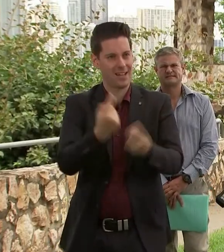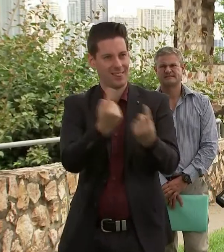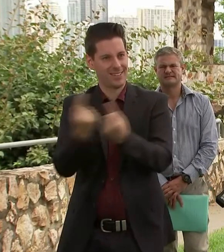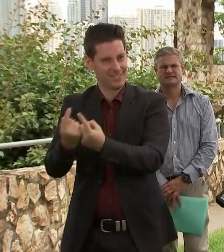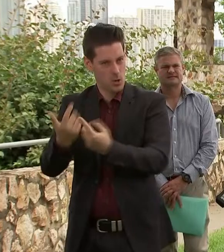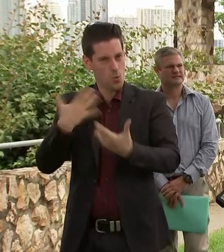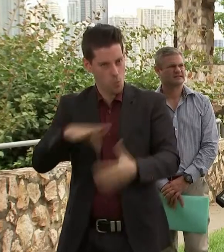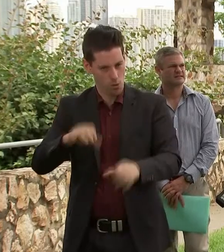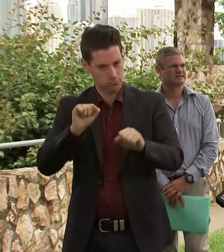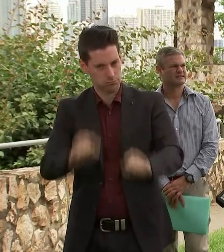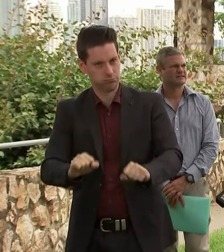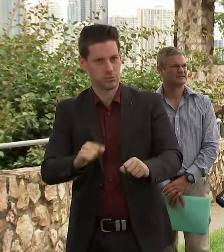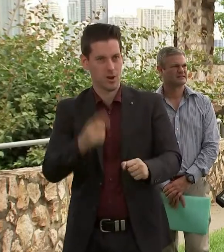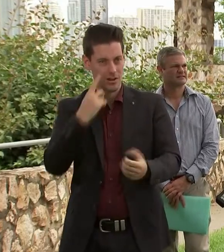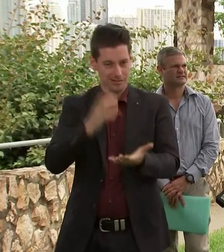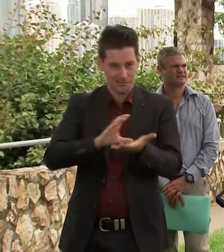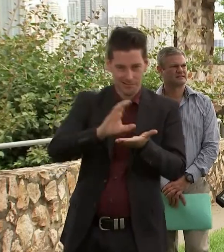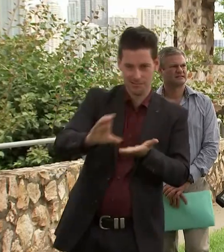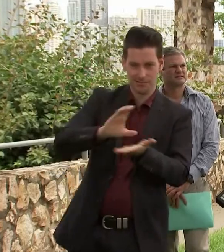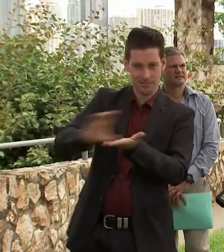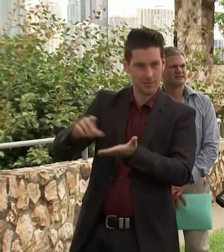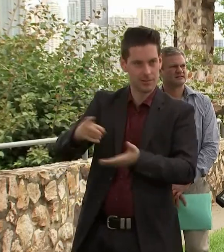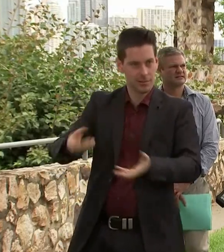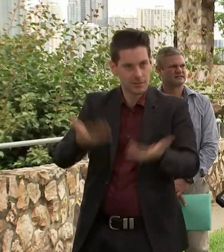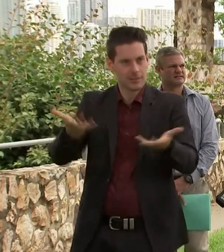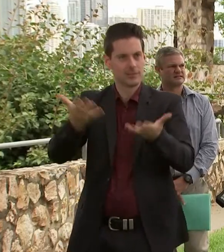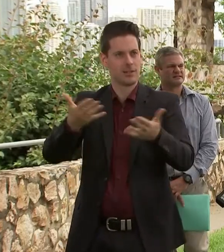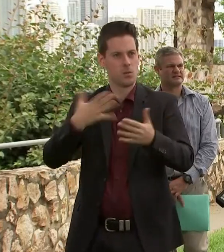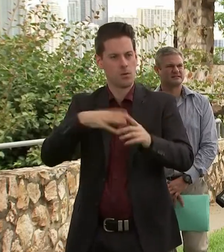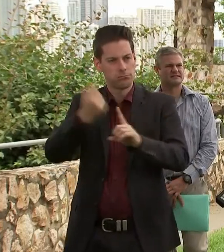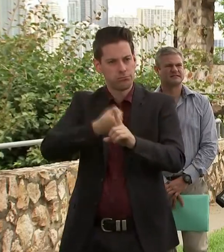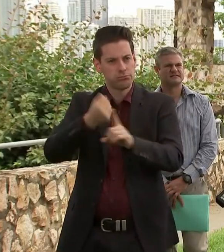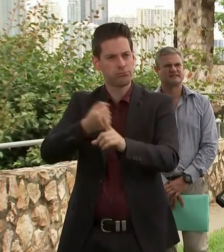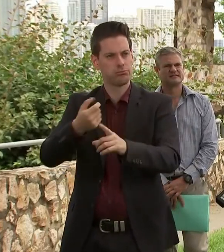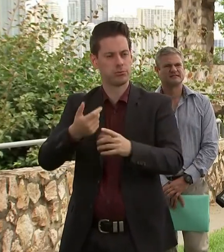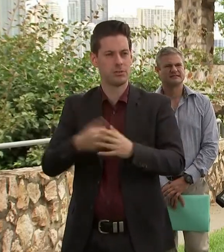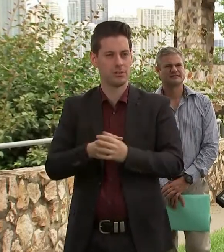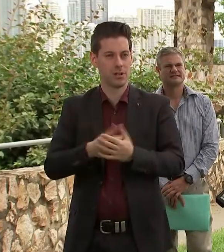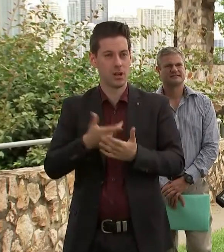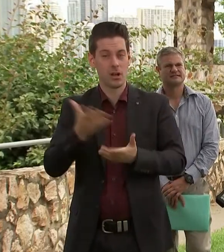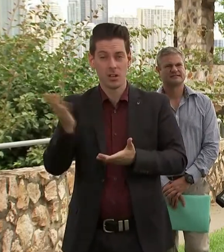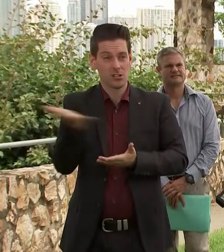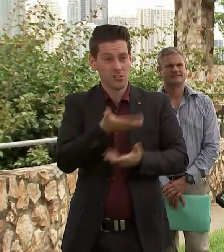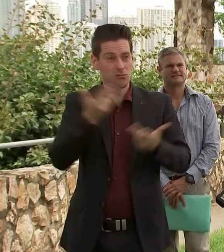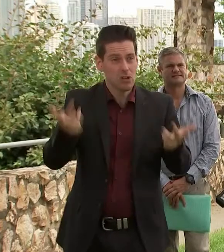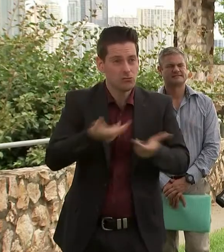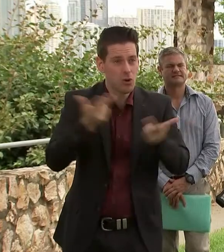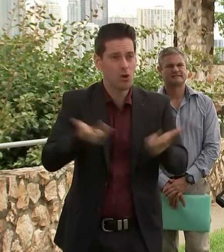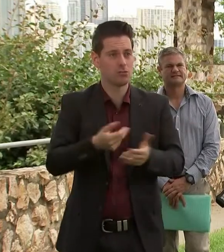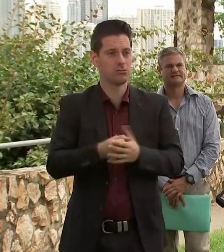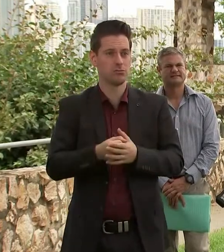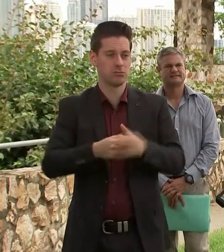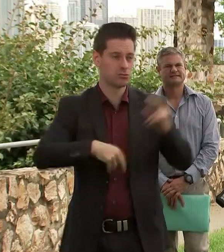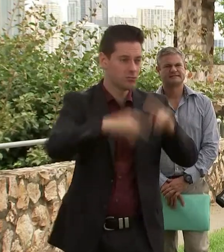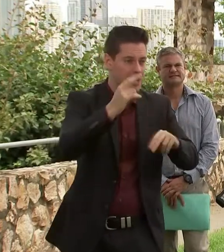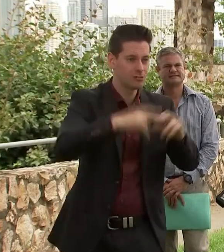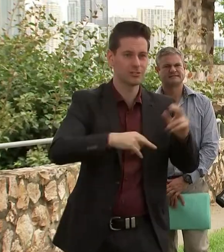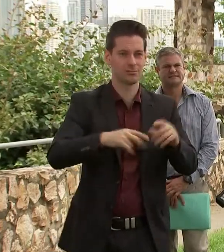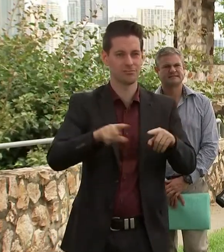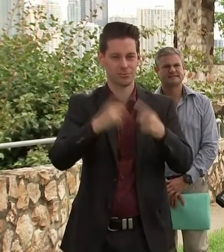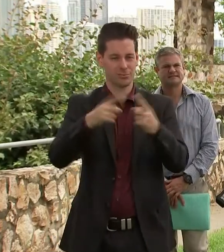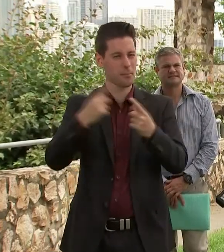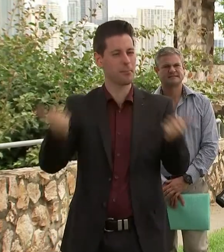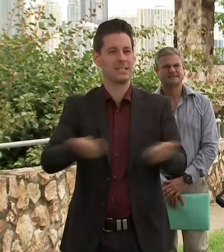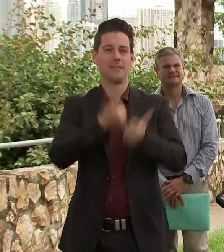for Queensland. So in those areas, manufacturing, retail, hospitality and construction, we aim to